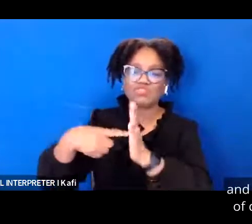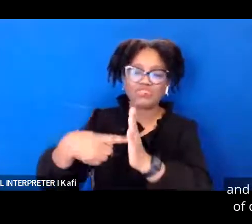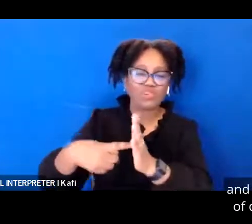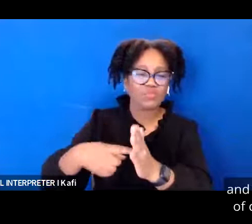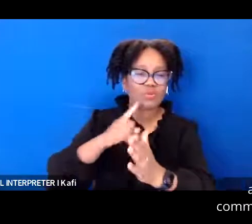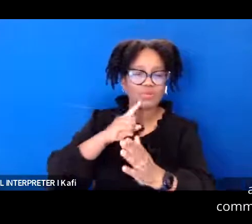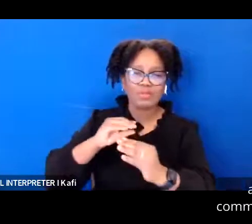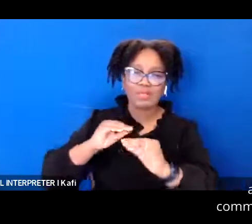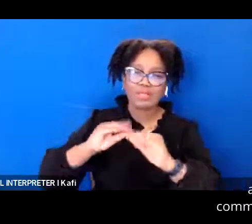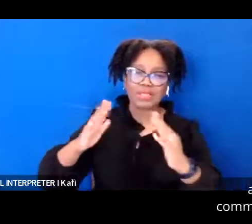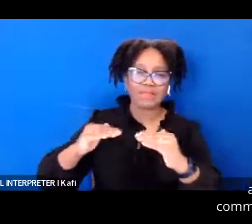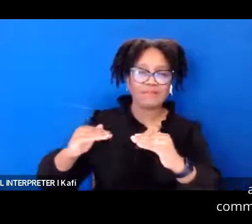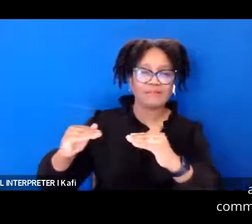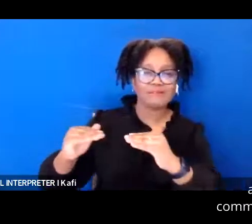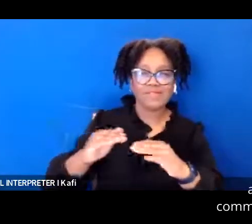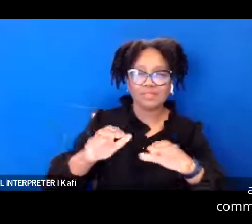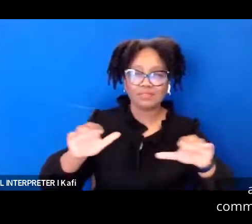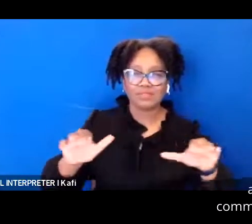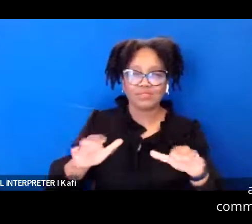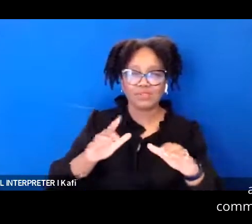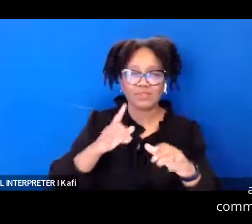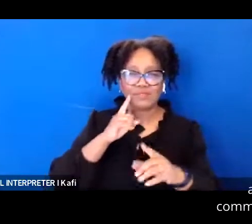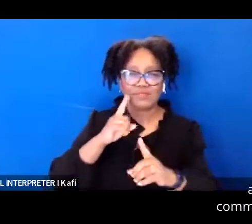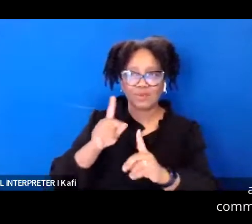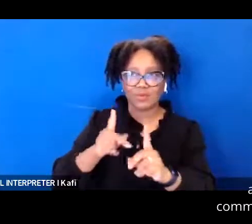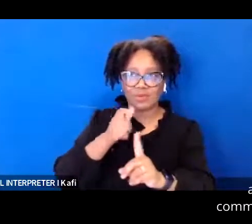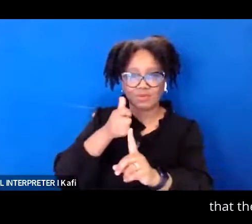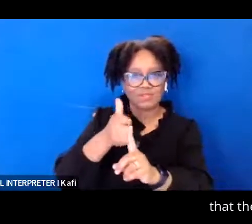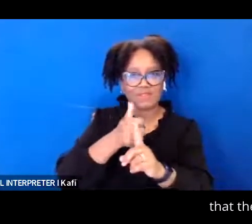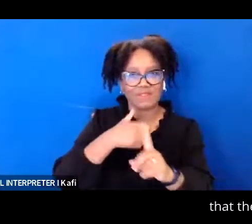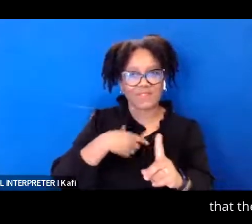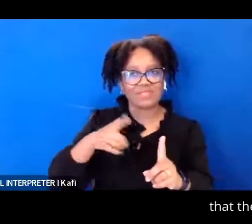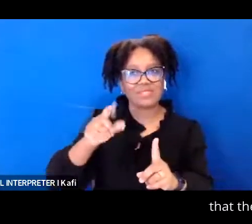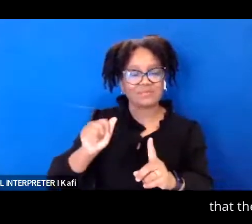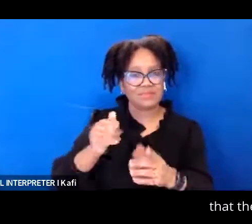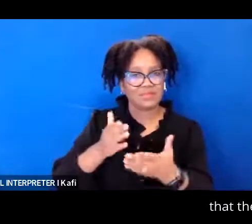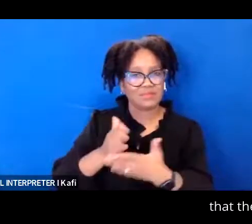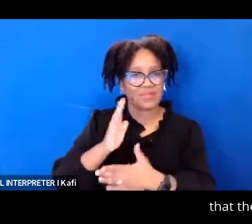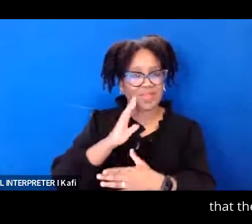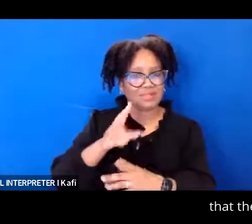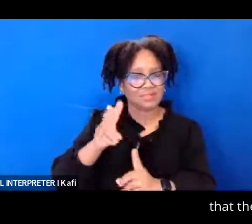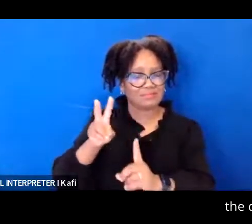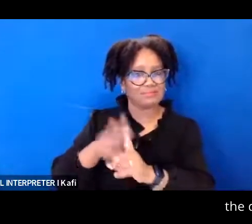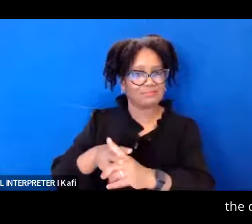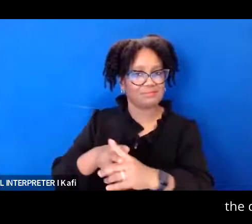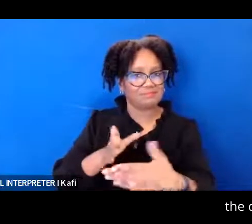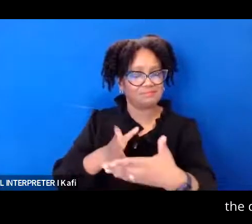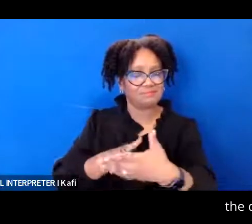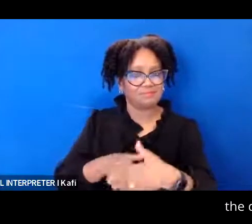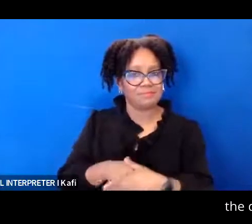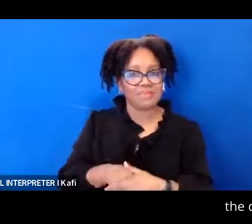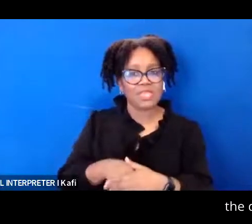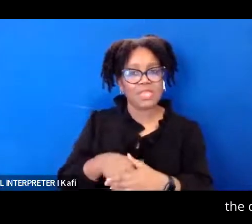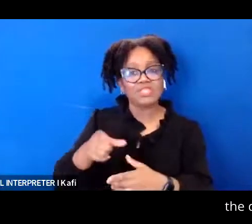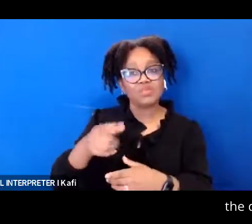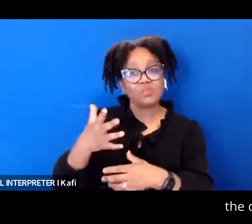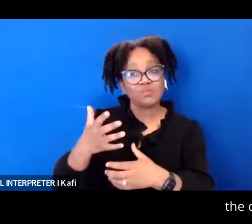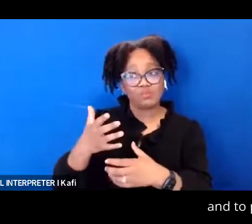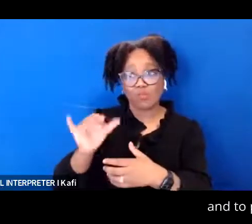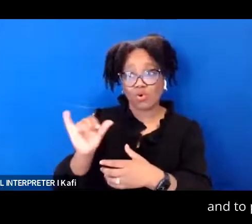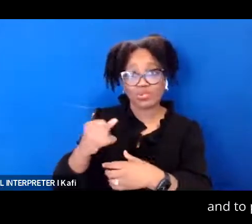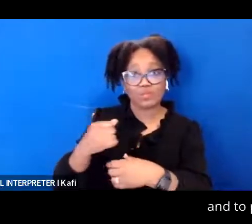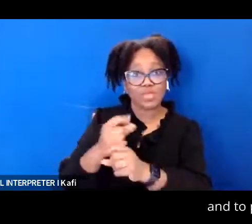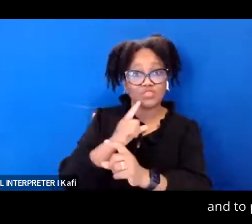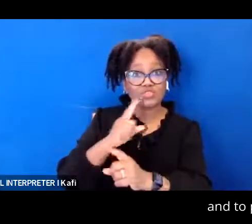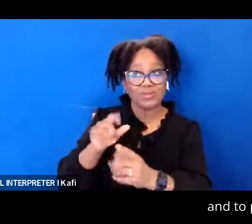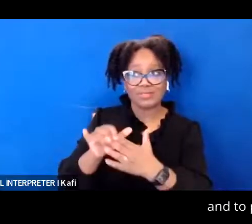claims and has displayed a commitment to both ensuring that the federal judiciary reflects the diversity of this country